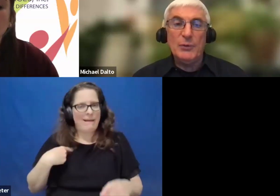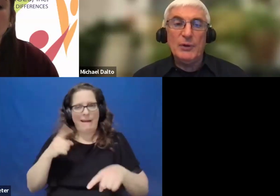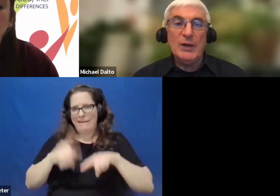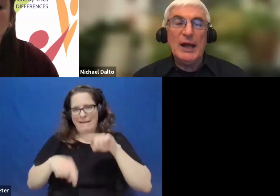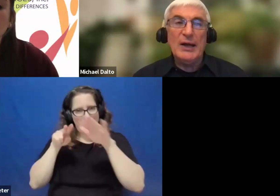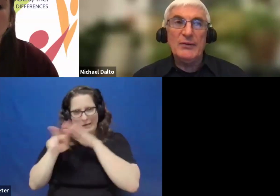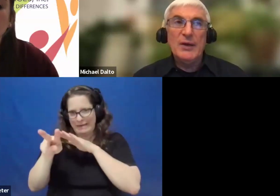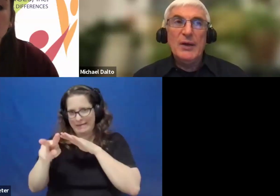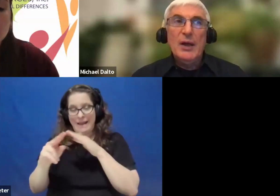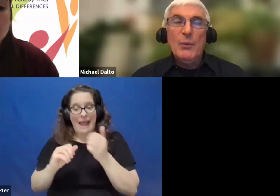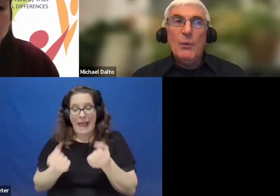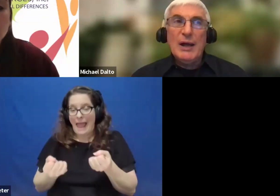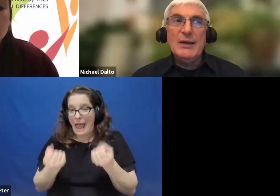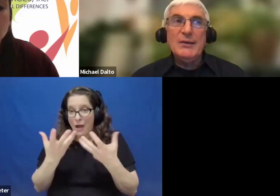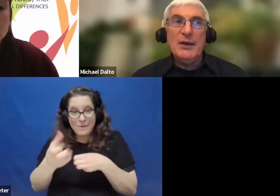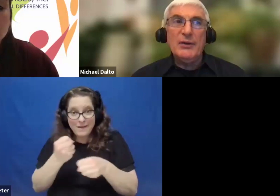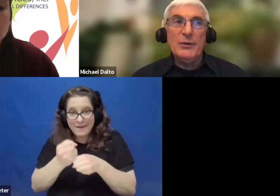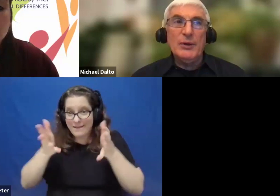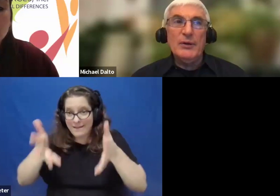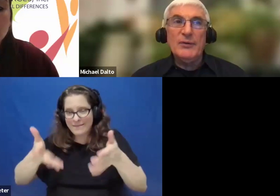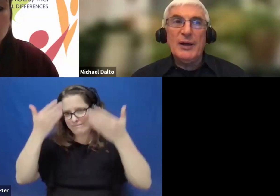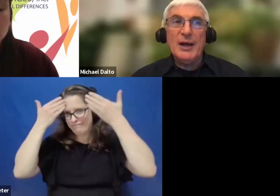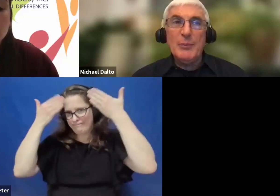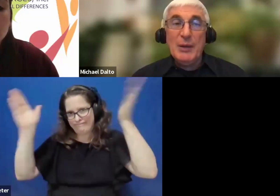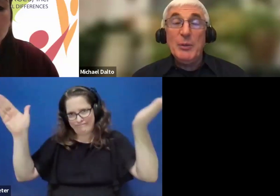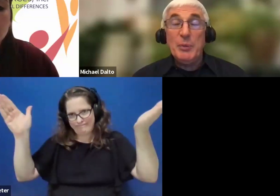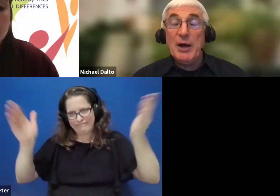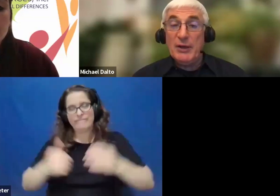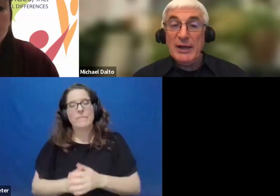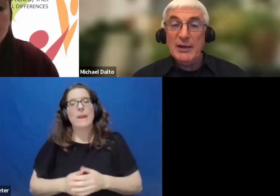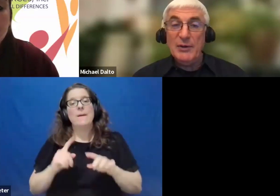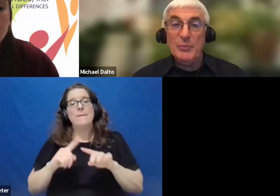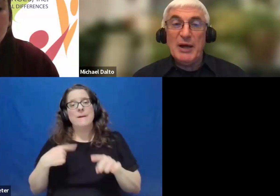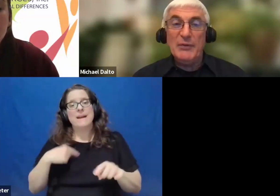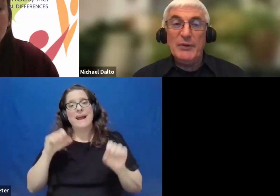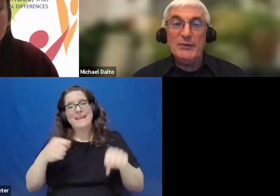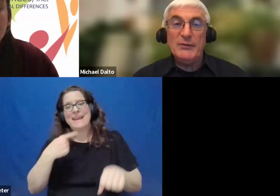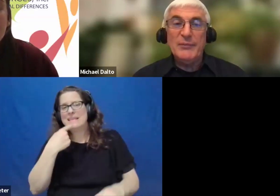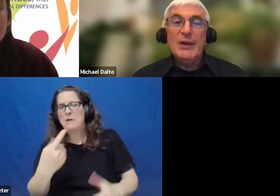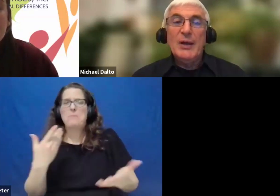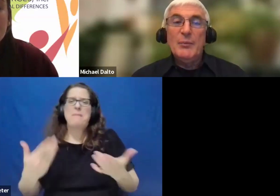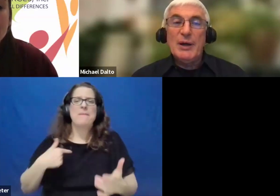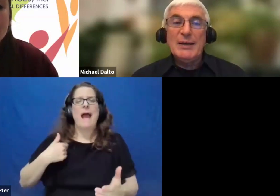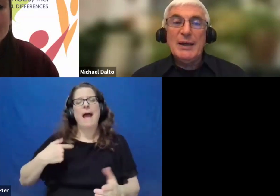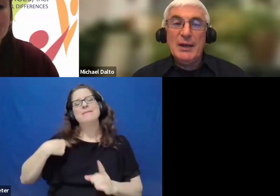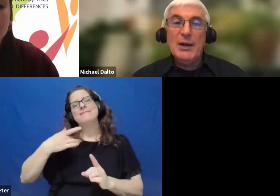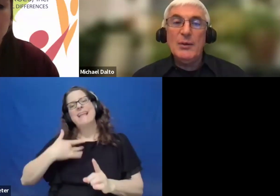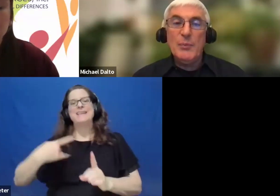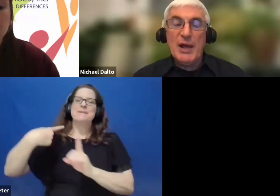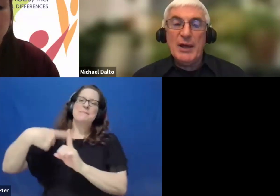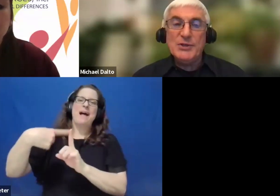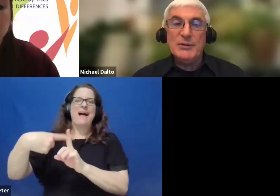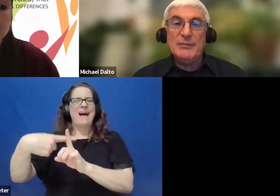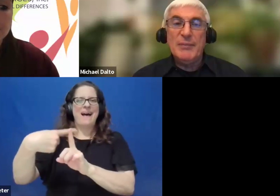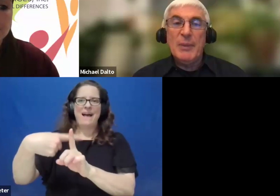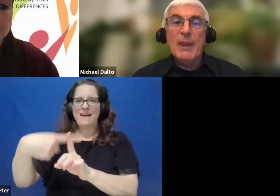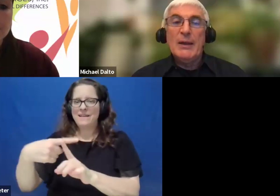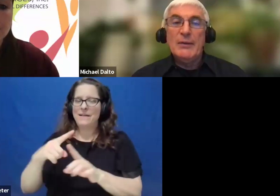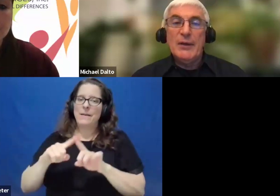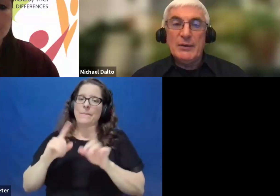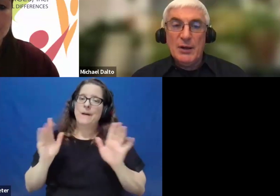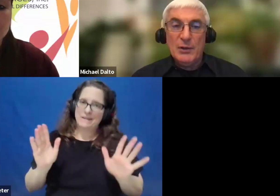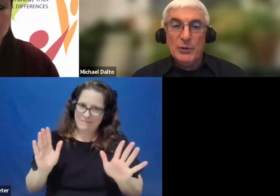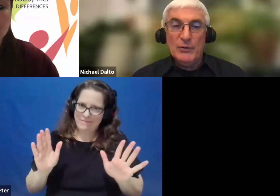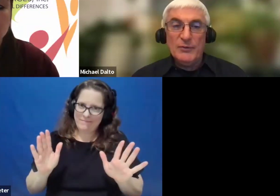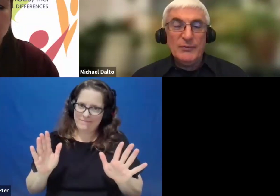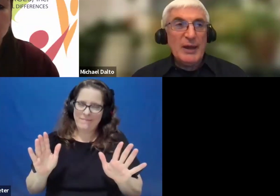it's going to last. What I can tell you is I may be a Pollyanna about this, but I cannot imagine